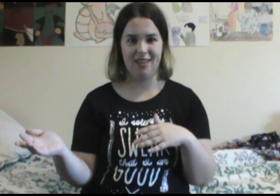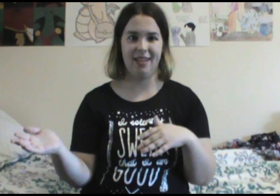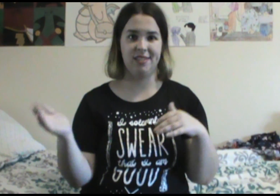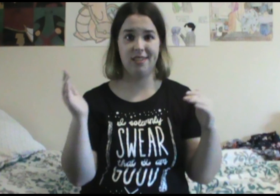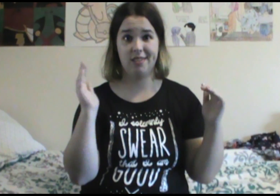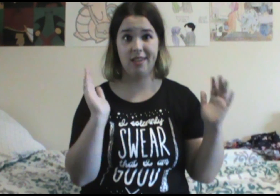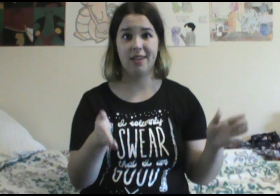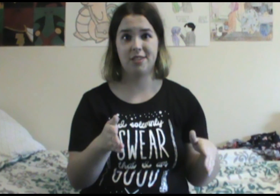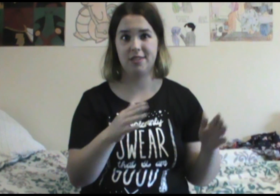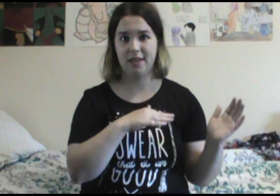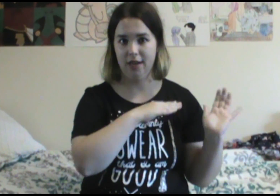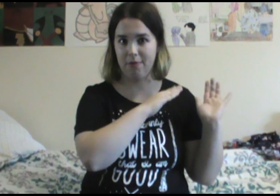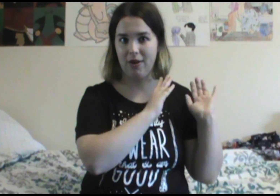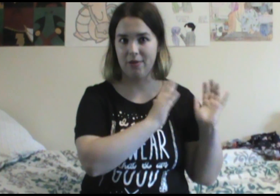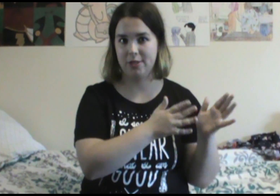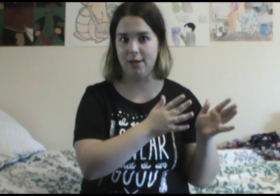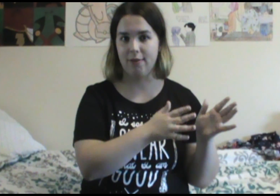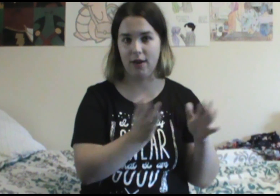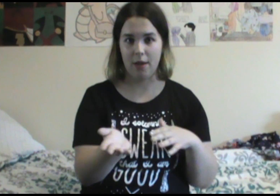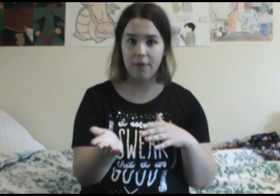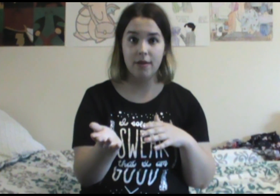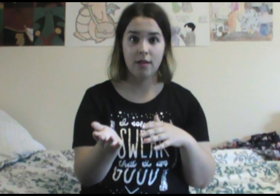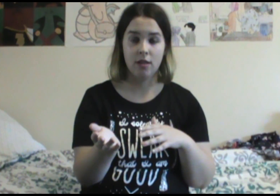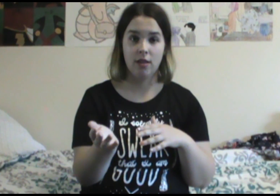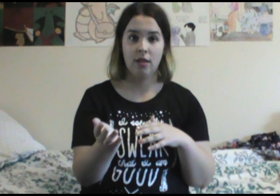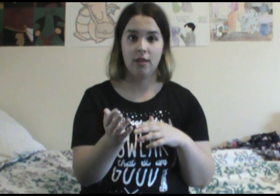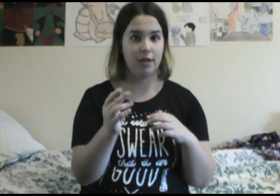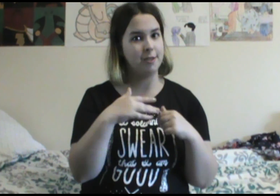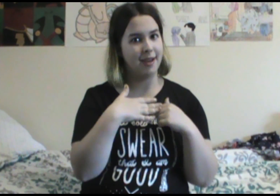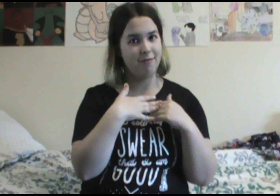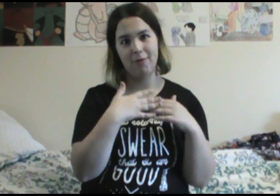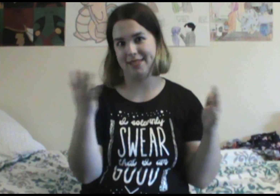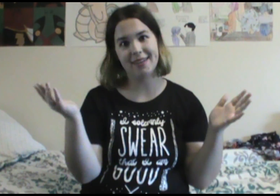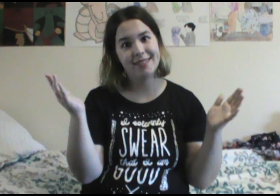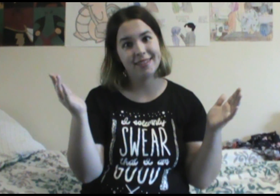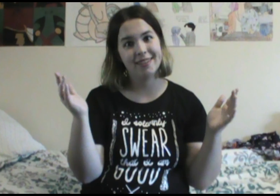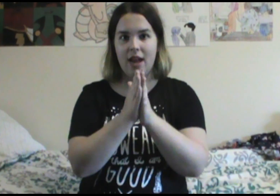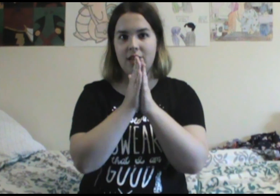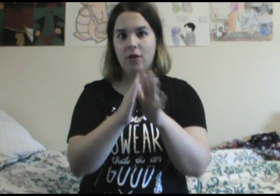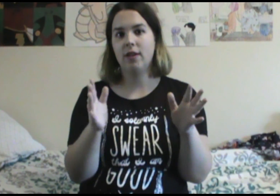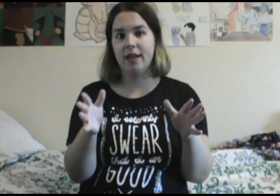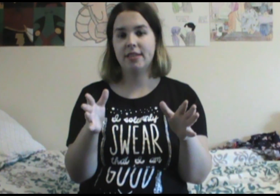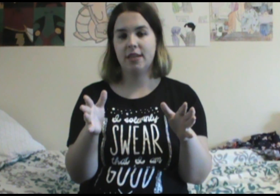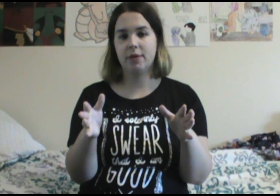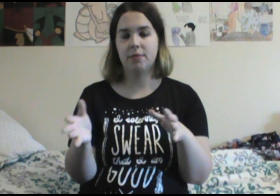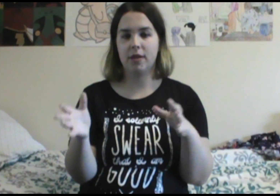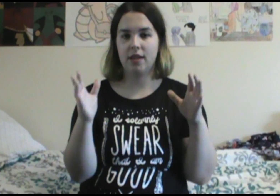that Zelina's just going to end up going to Regina for help. Like she kind of always does. And the whole ending sequence with